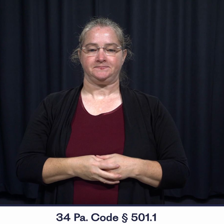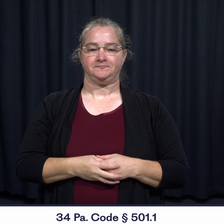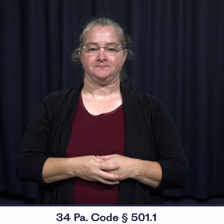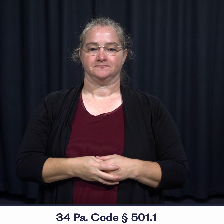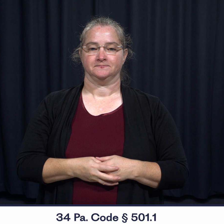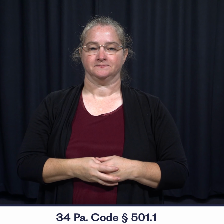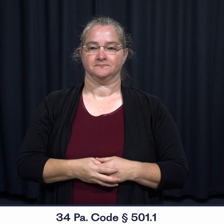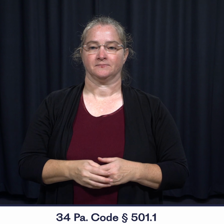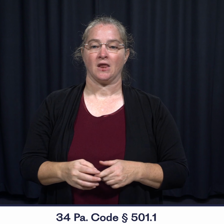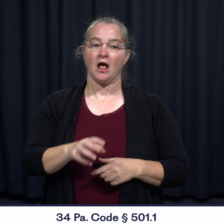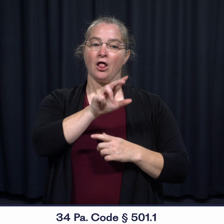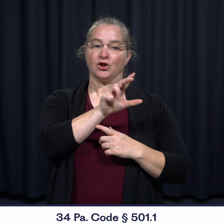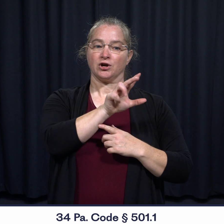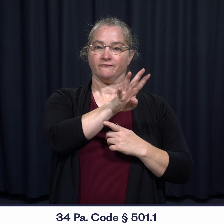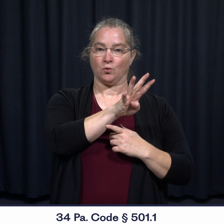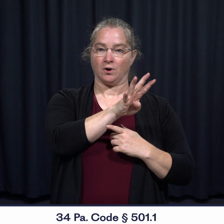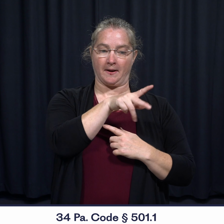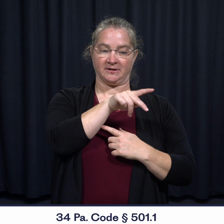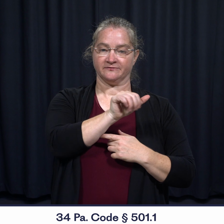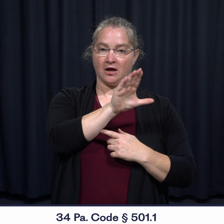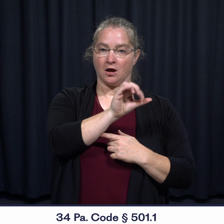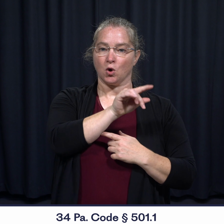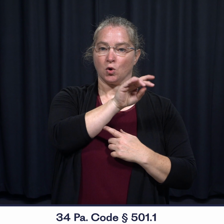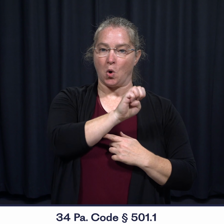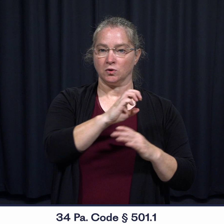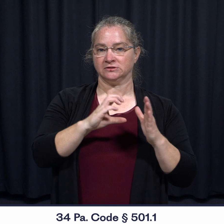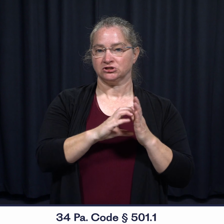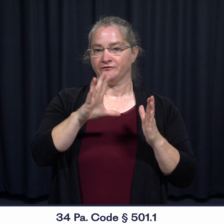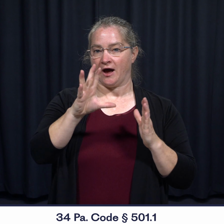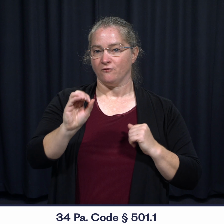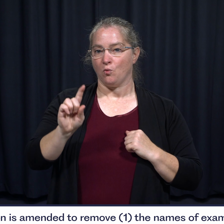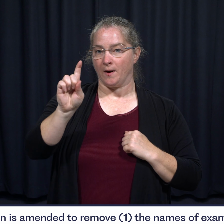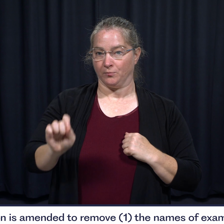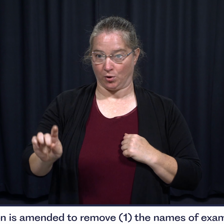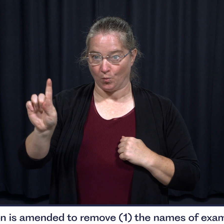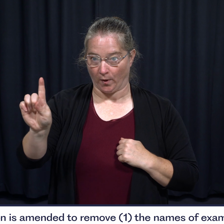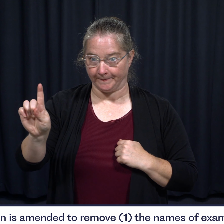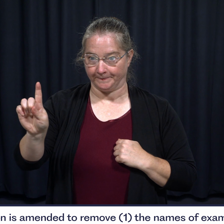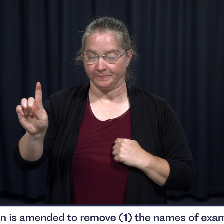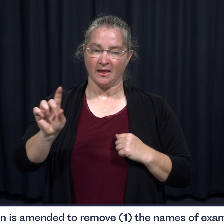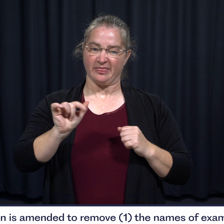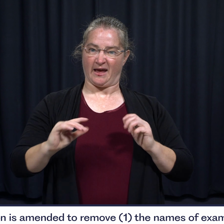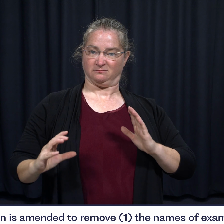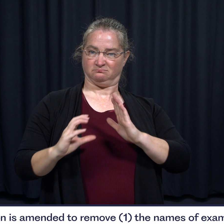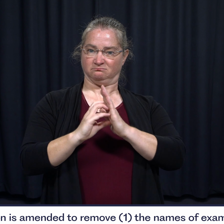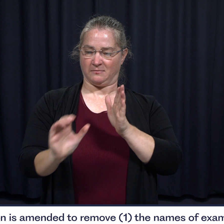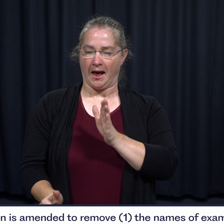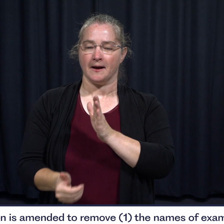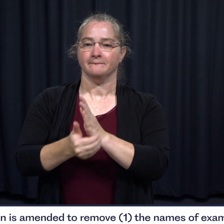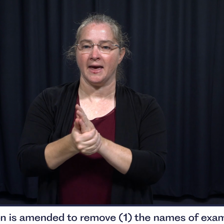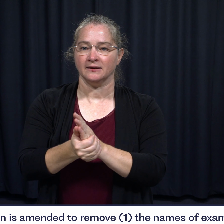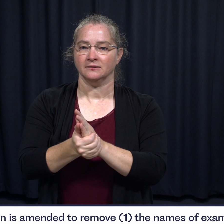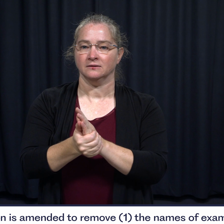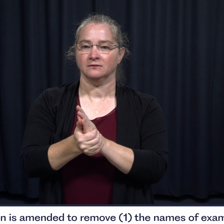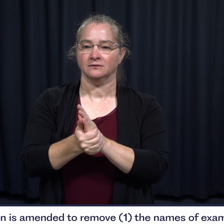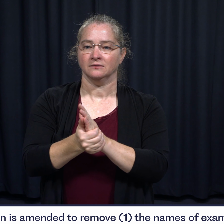34 PA Code, Section 501.1. This section is amended to remove 1. The names